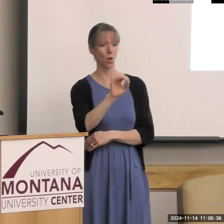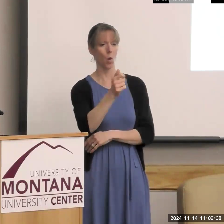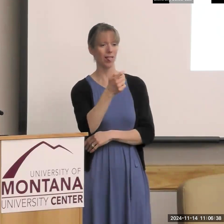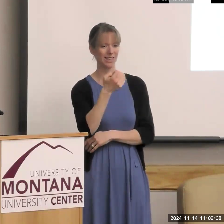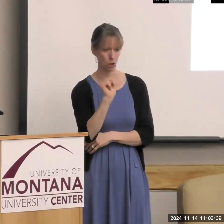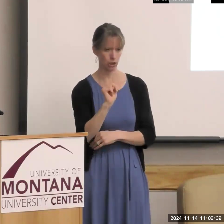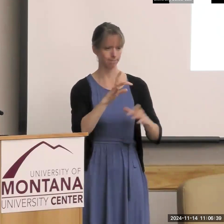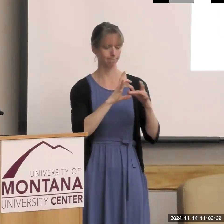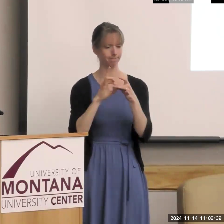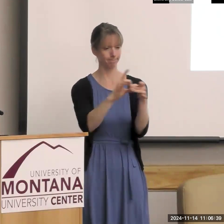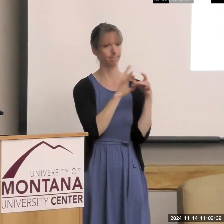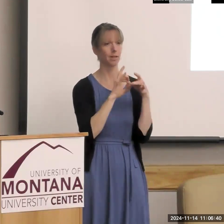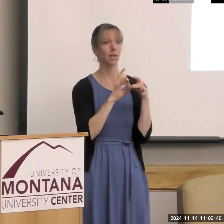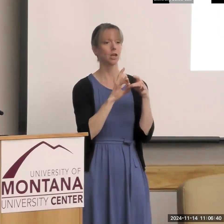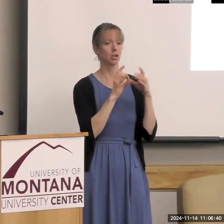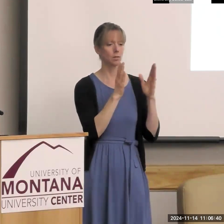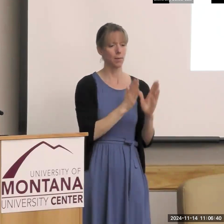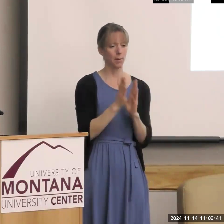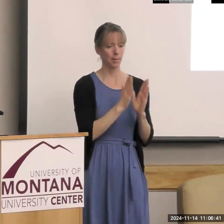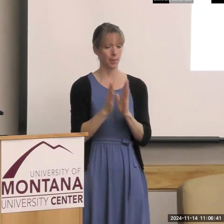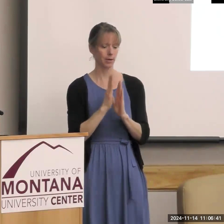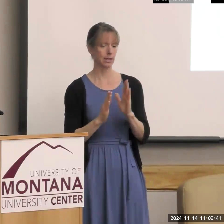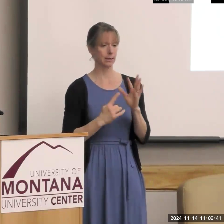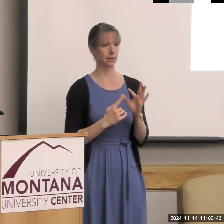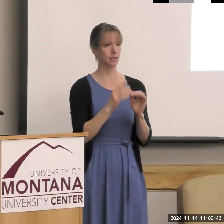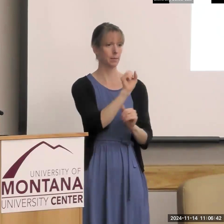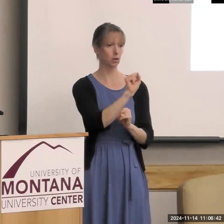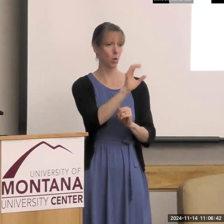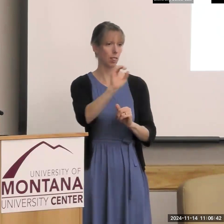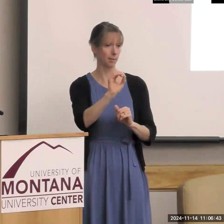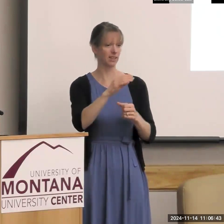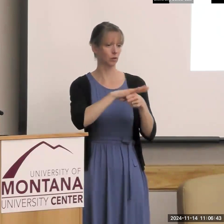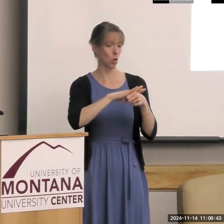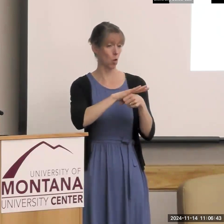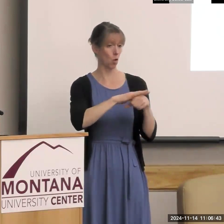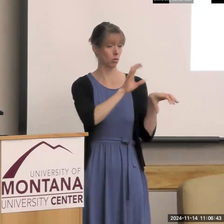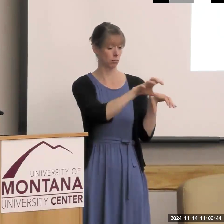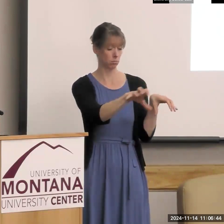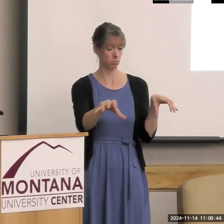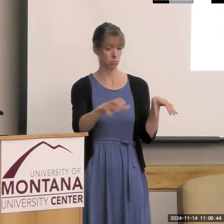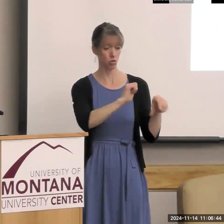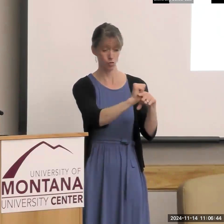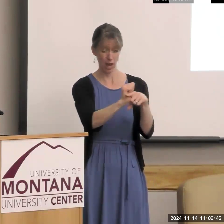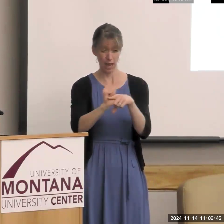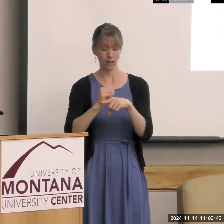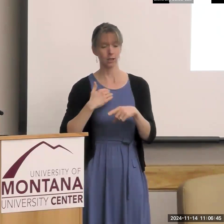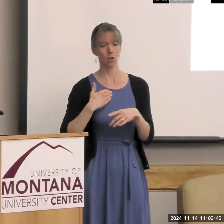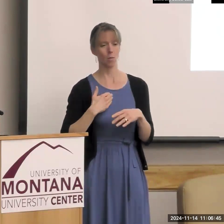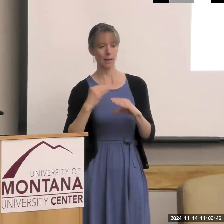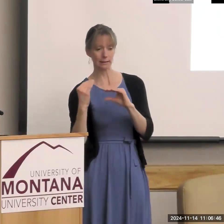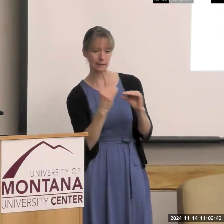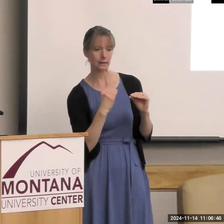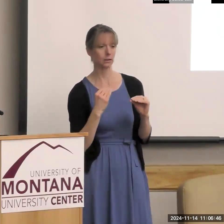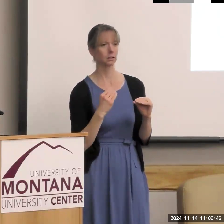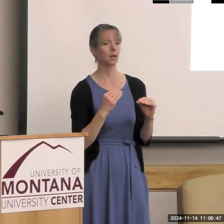training and prepping the local Special Olympics at the local level, my guidance is to reach out to your local